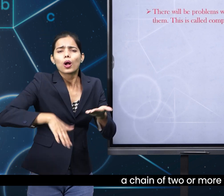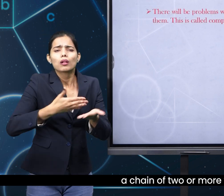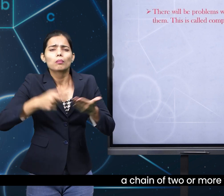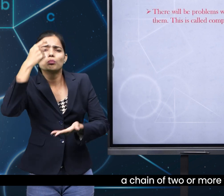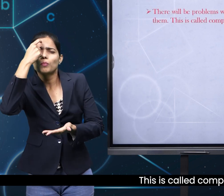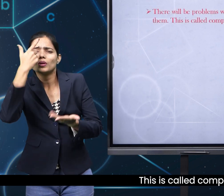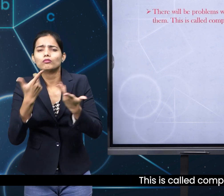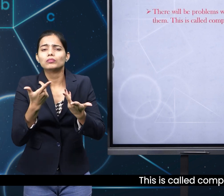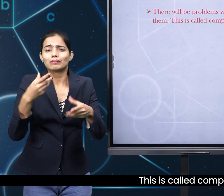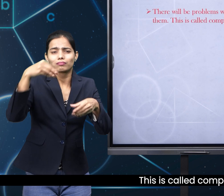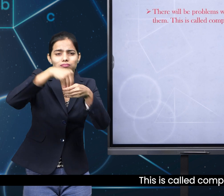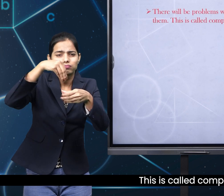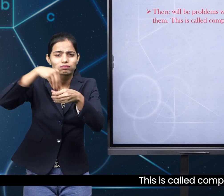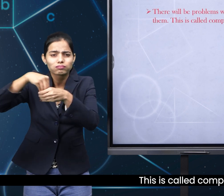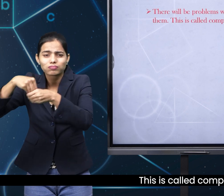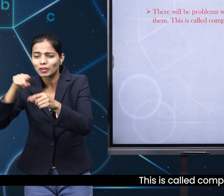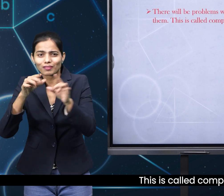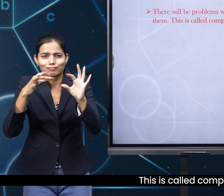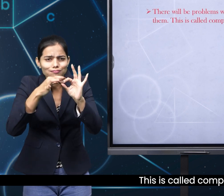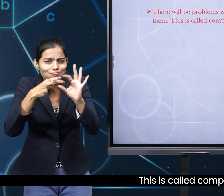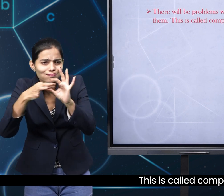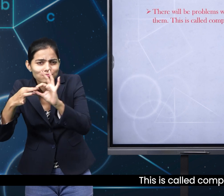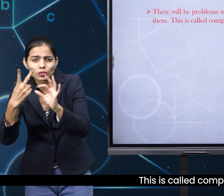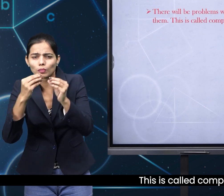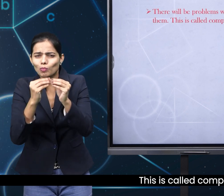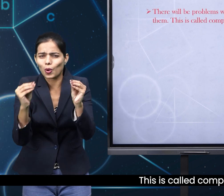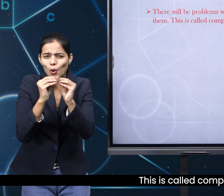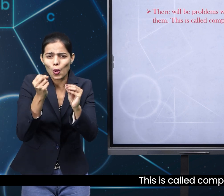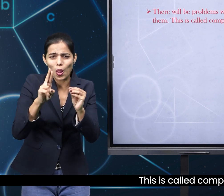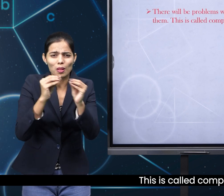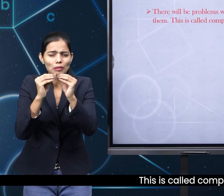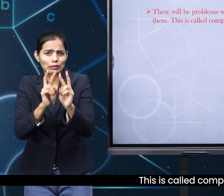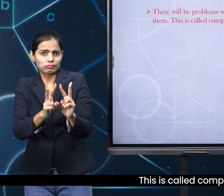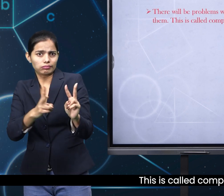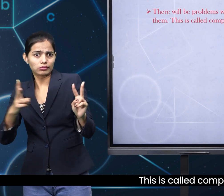in them. This is called compound variation.